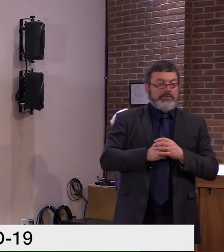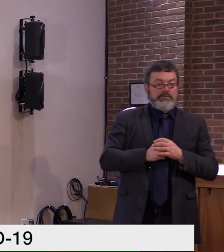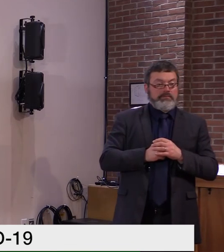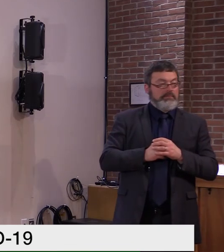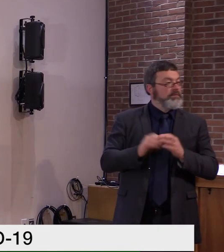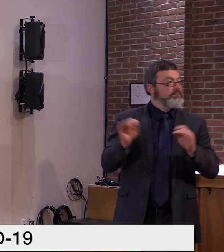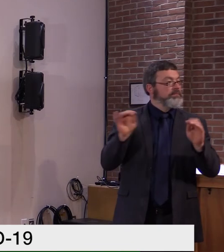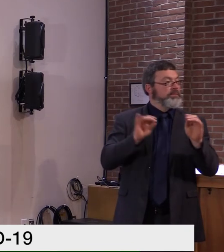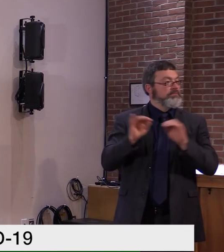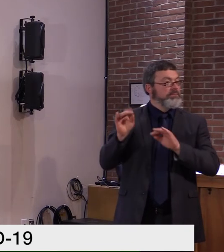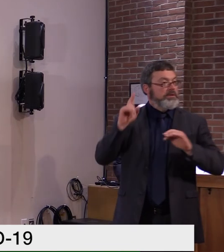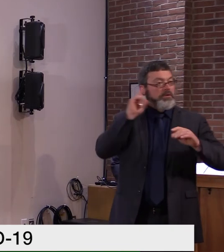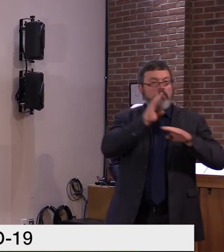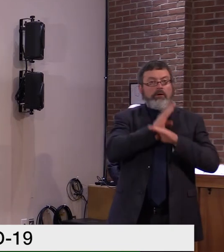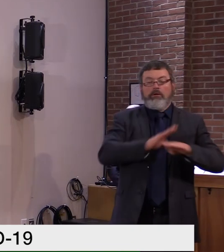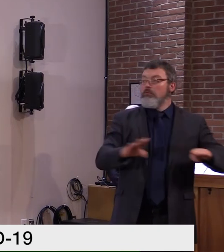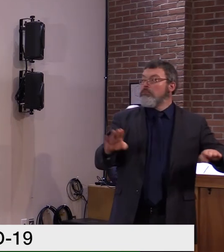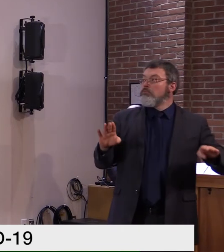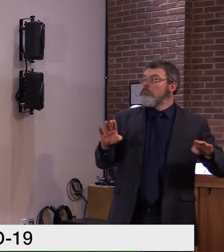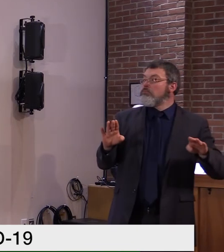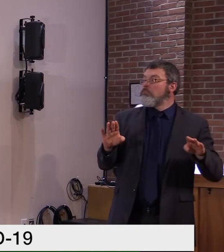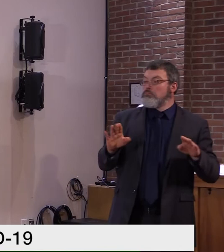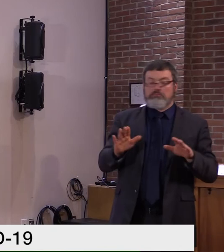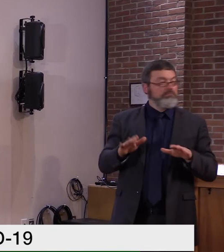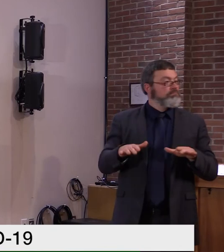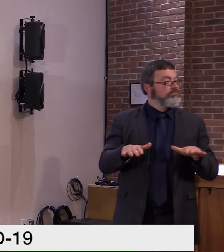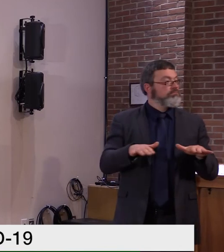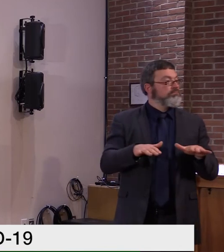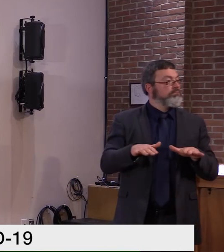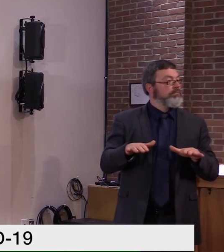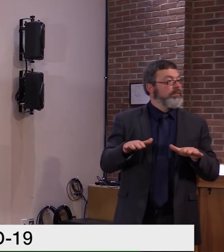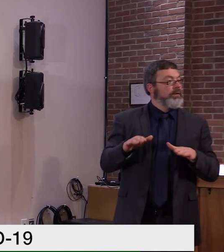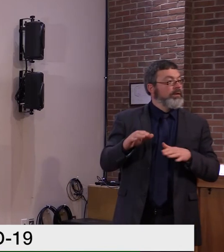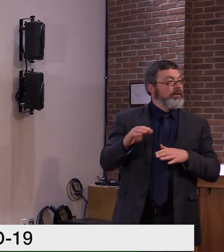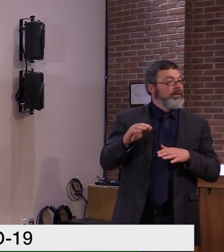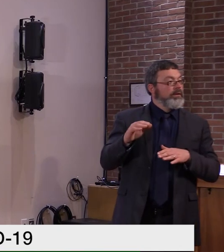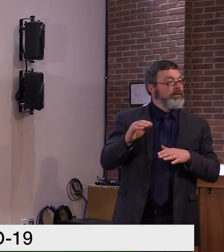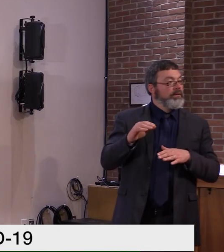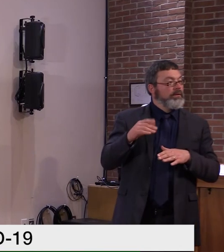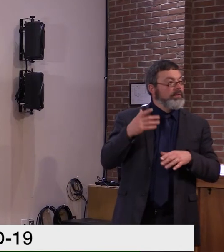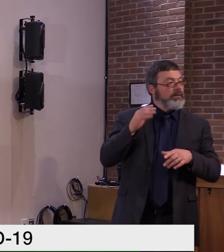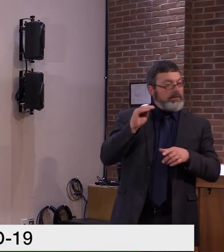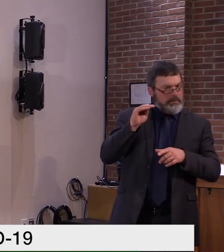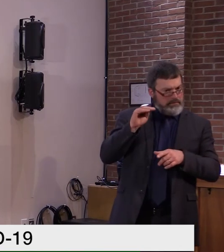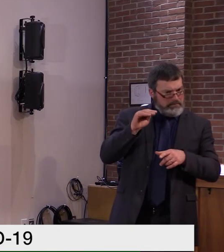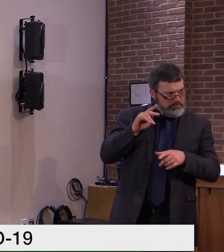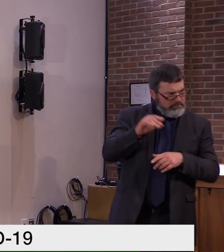I think Mike Donahue had a question for Dr. Levine, if Mike wants to go.